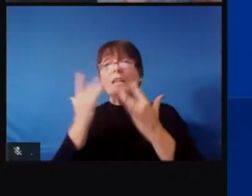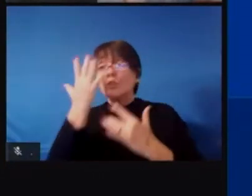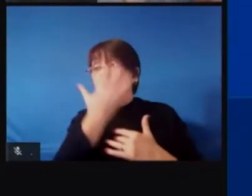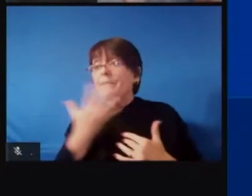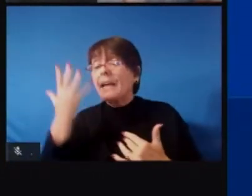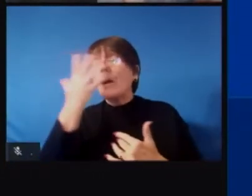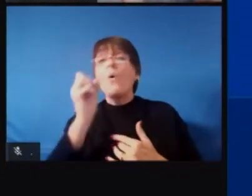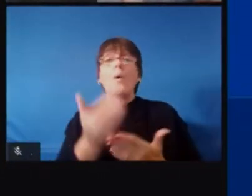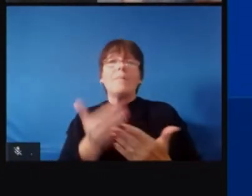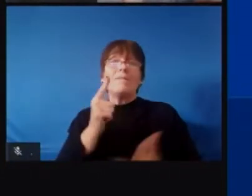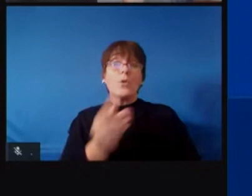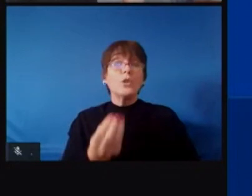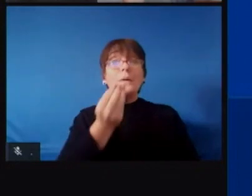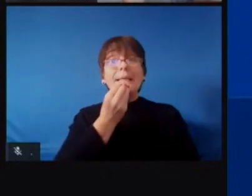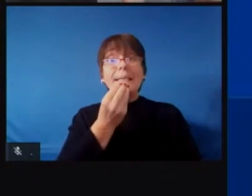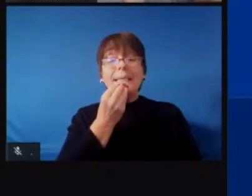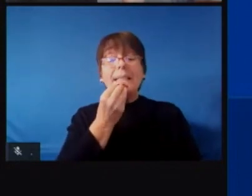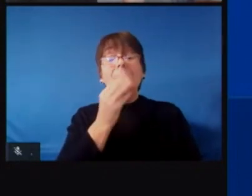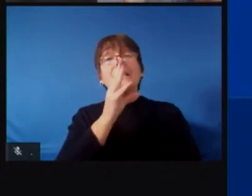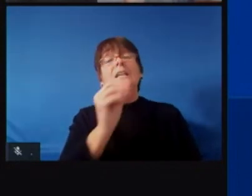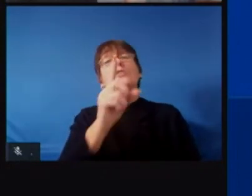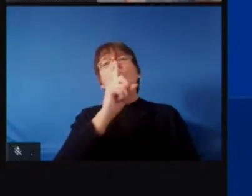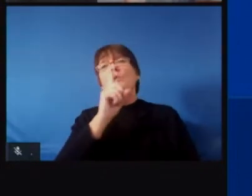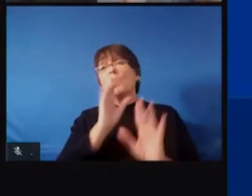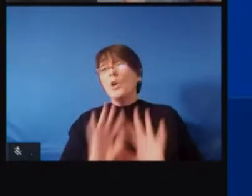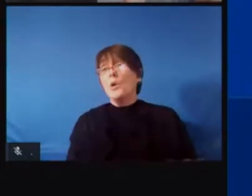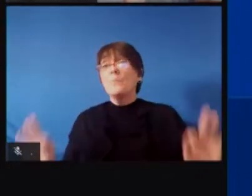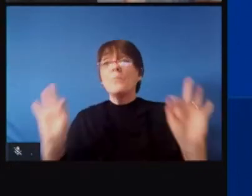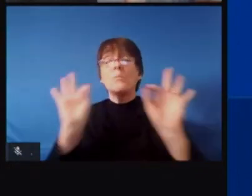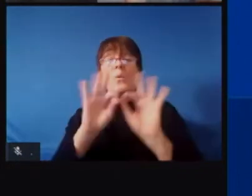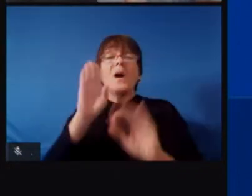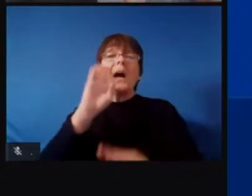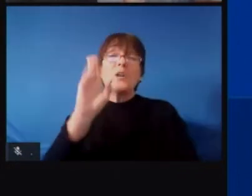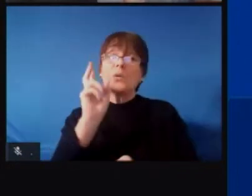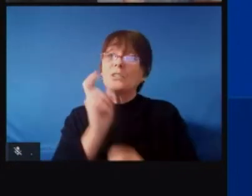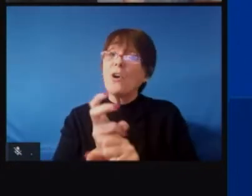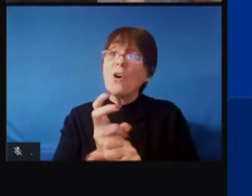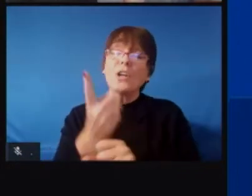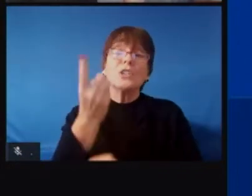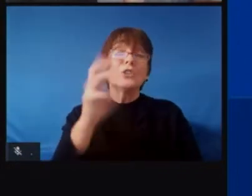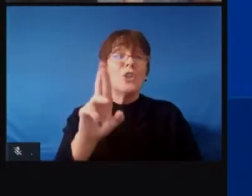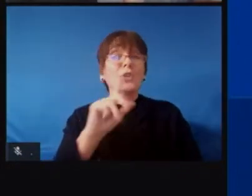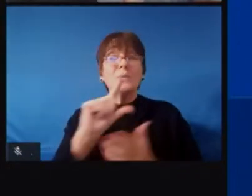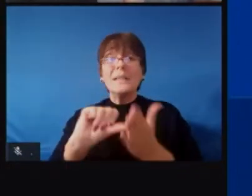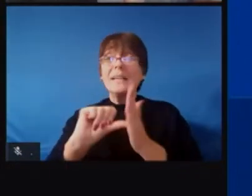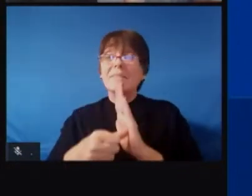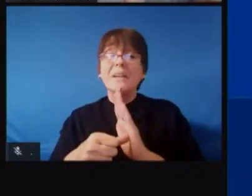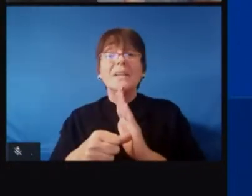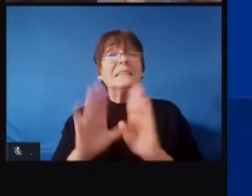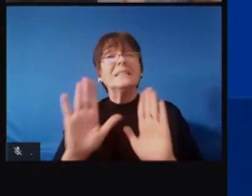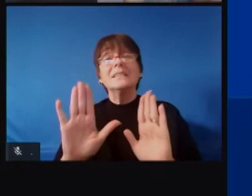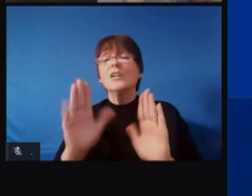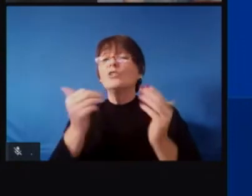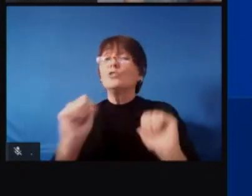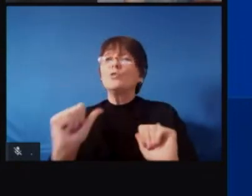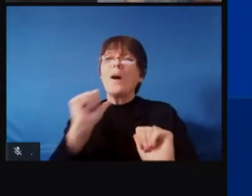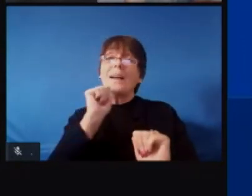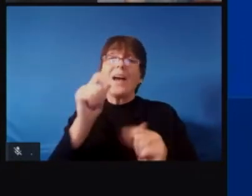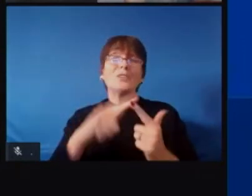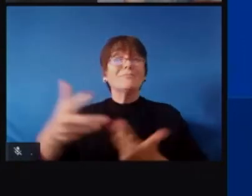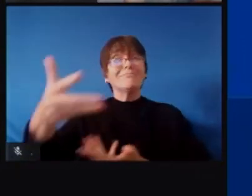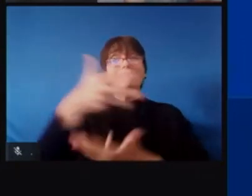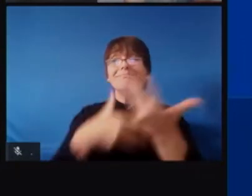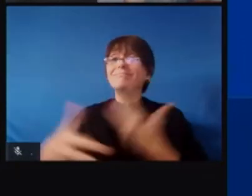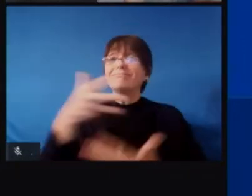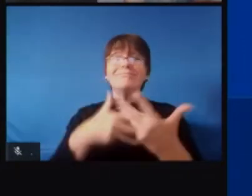before eating. And really, really important, as hard as it's been, as Dr. Ghaly emphasized, is minimize mixing. It is really safest to